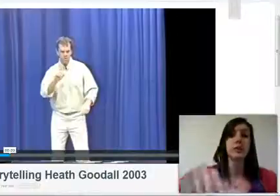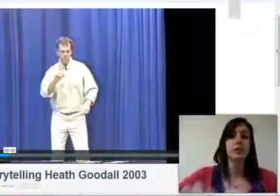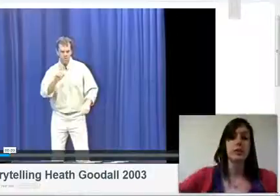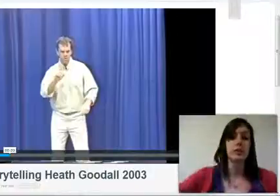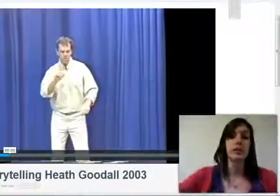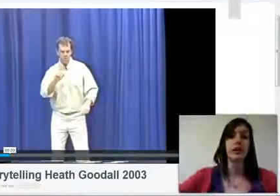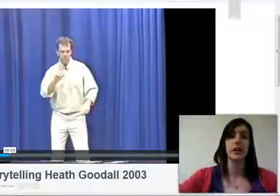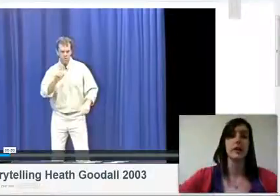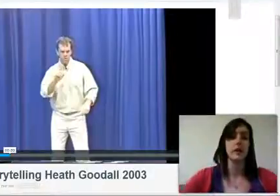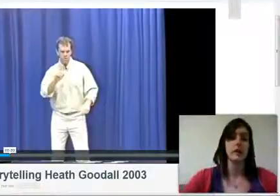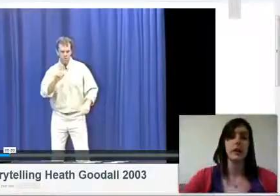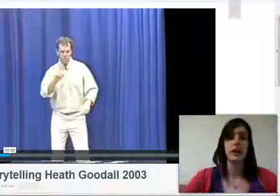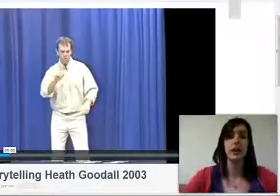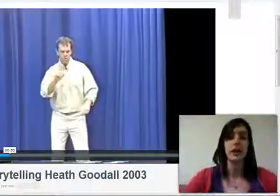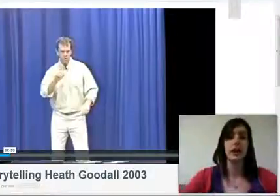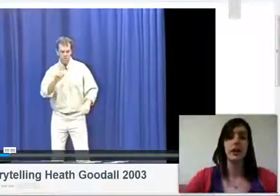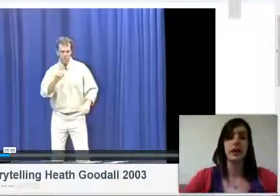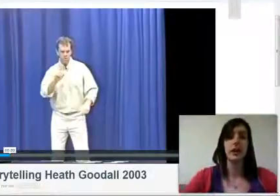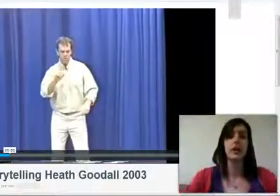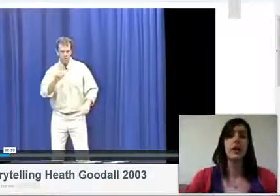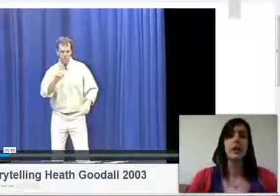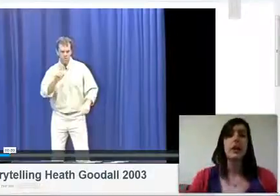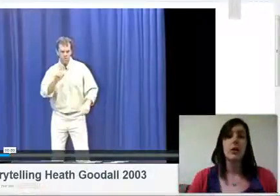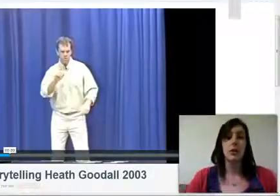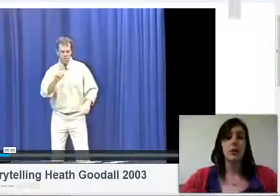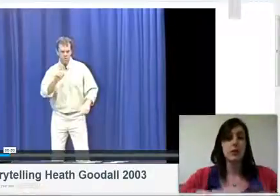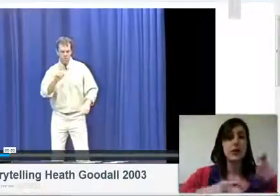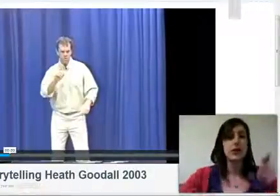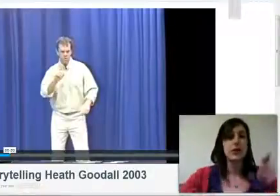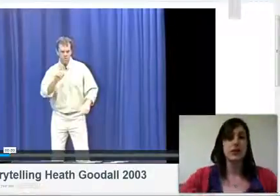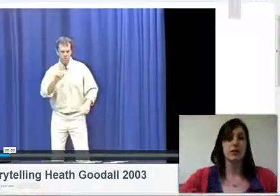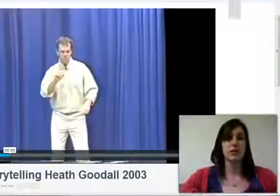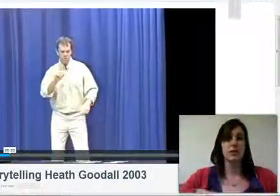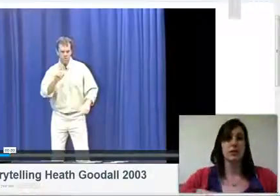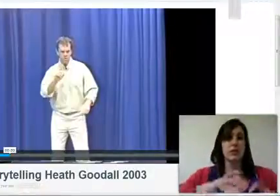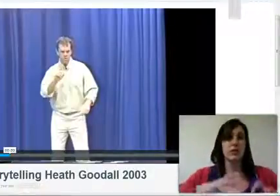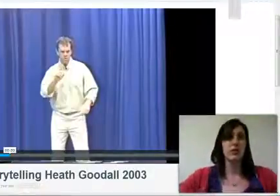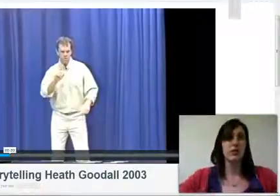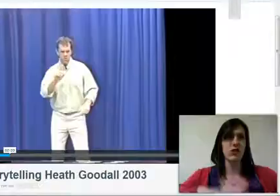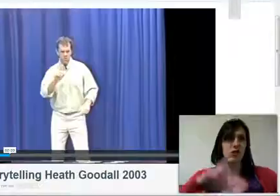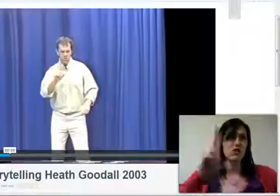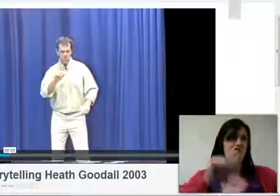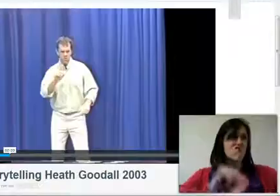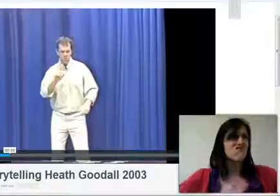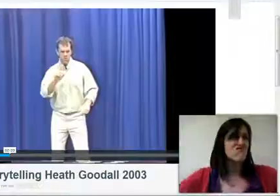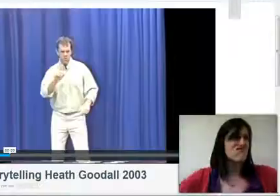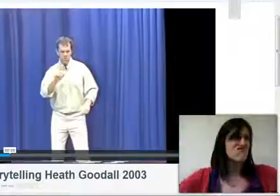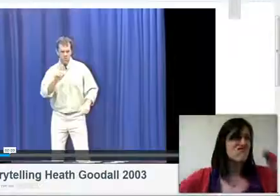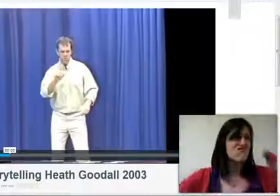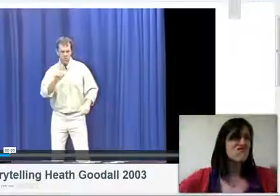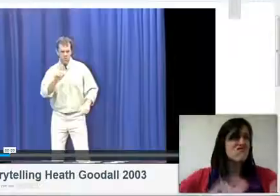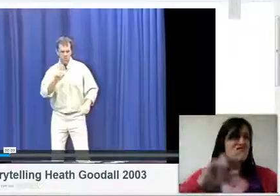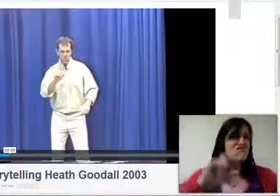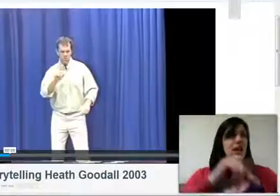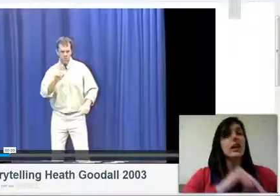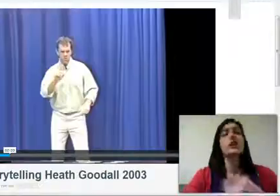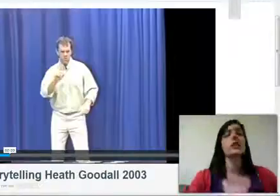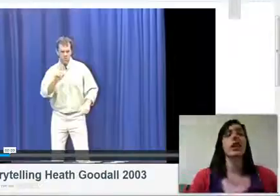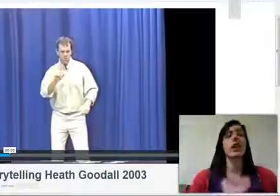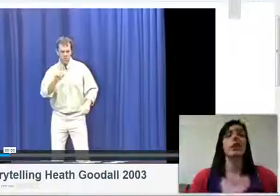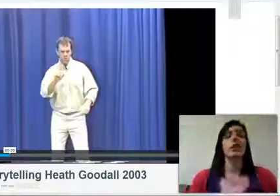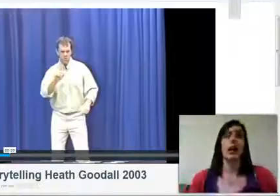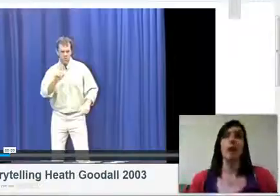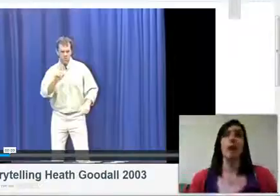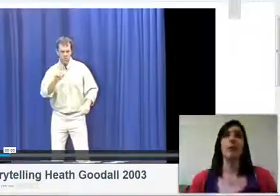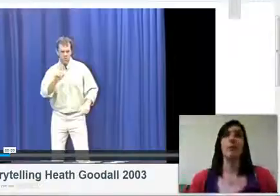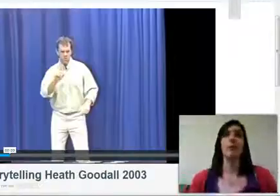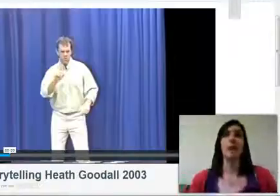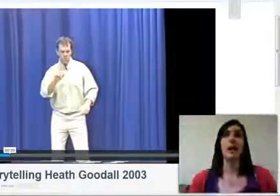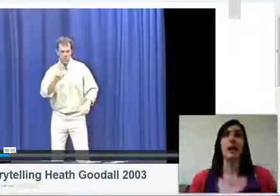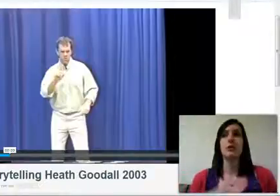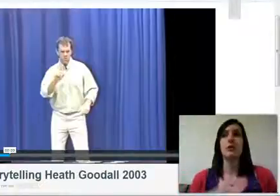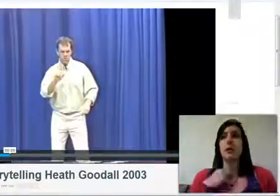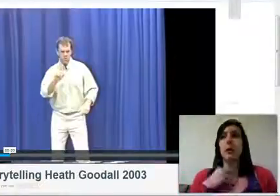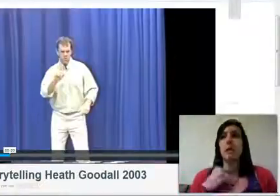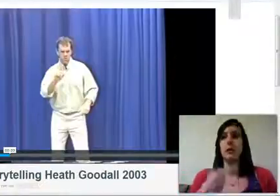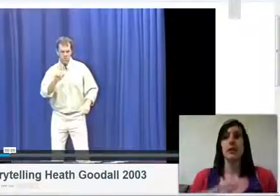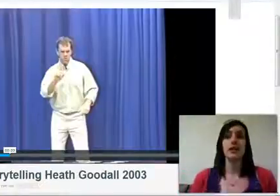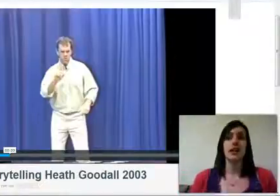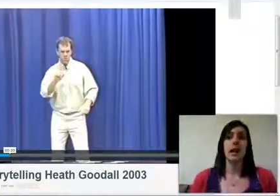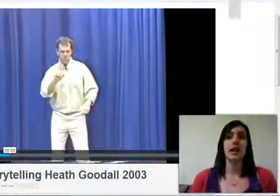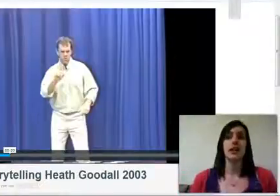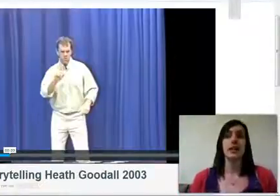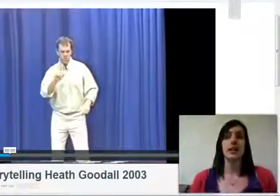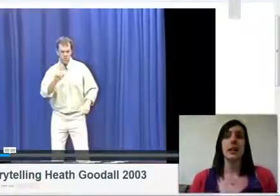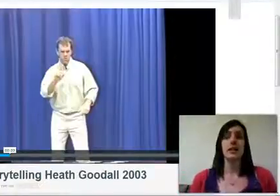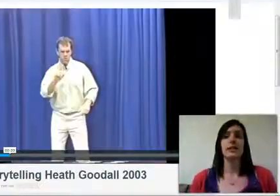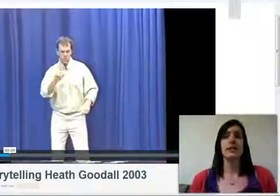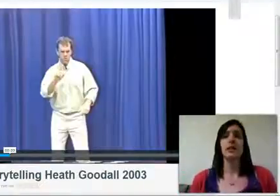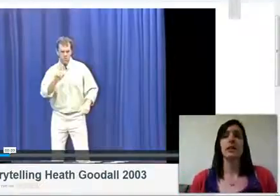he holds the sign, or the sign, with his facial expressions very angry, like. So, making sure when I